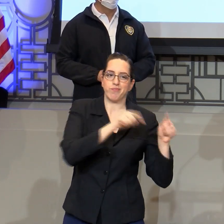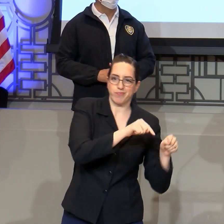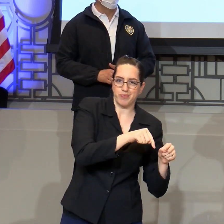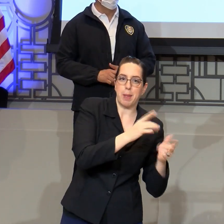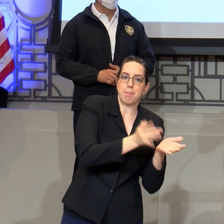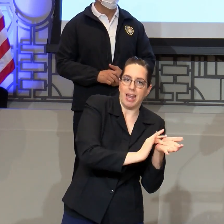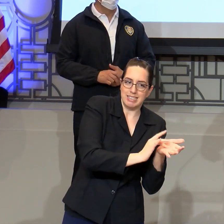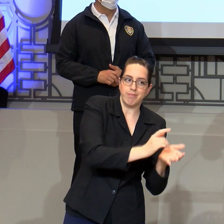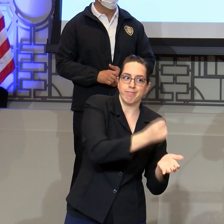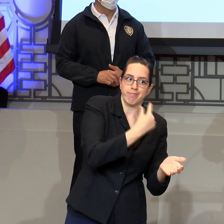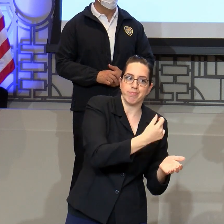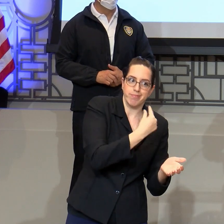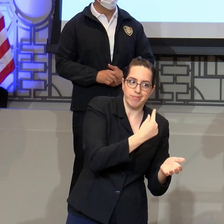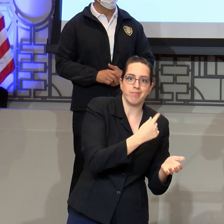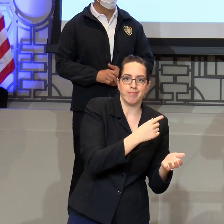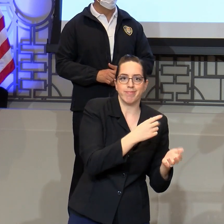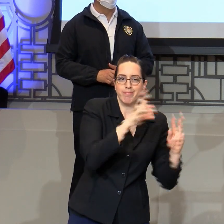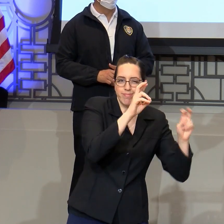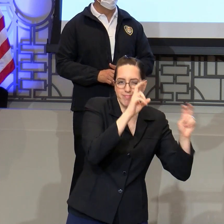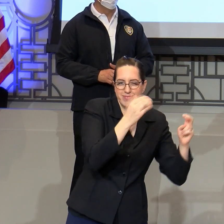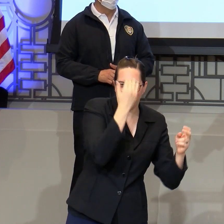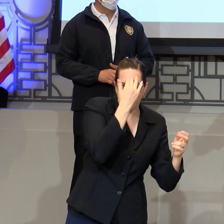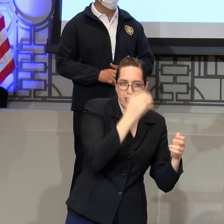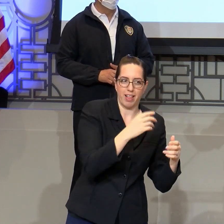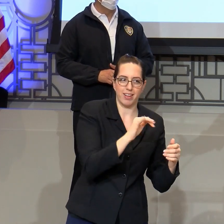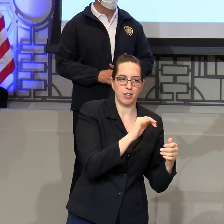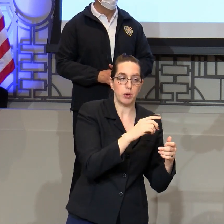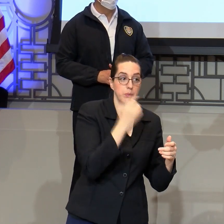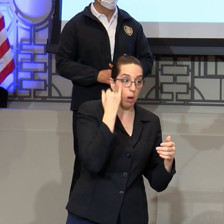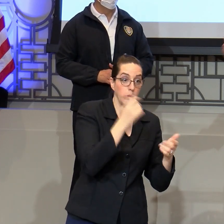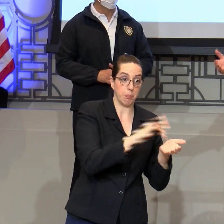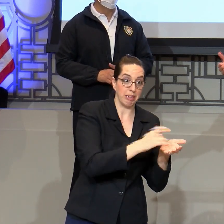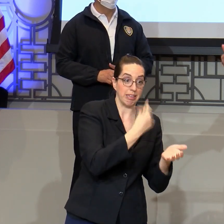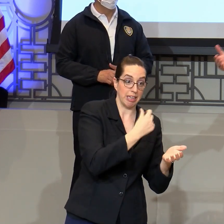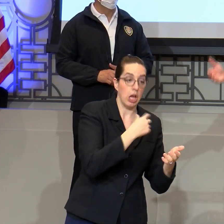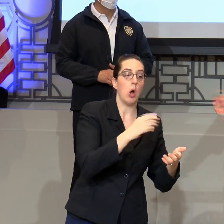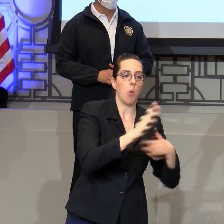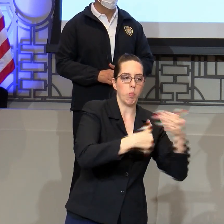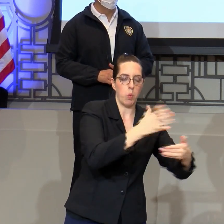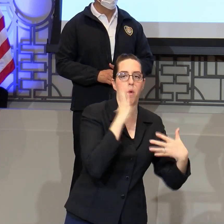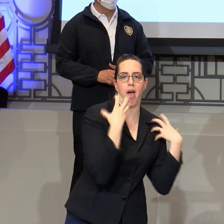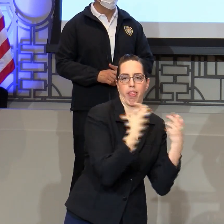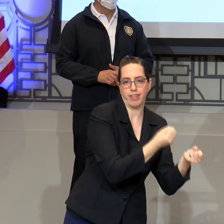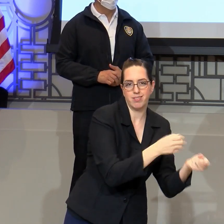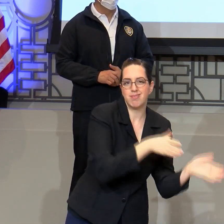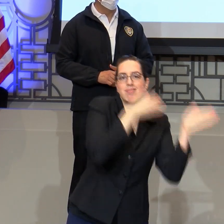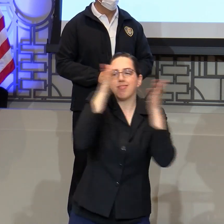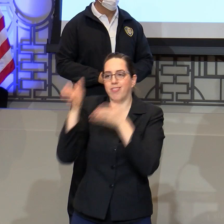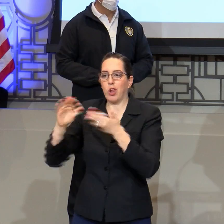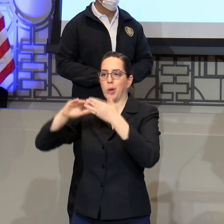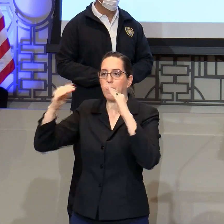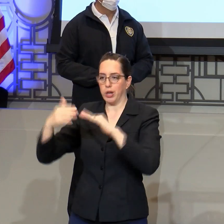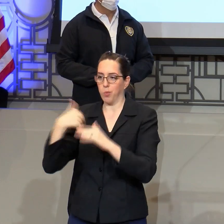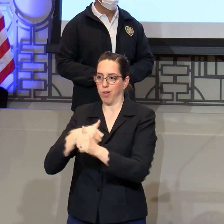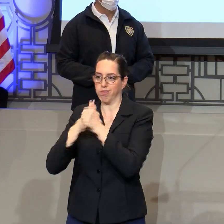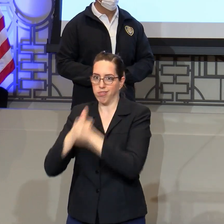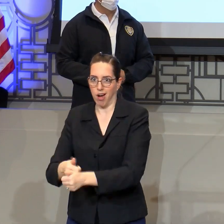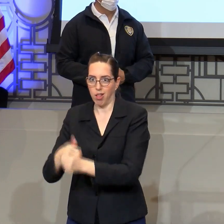as it's prescribed, when it's prescribed, in order to get the results that we hope to have sometime from now. Thank you, Mayor.